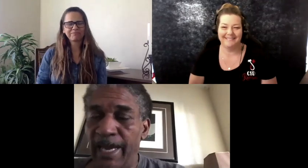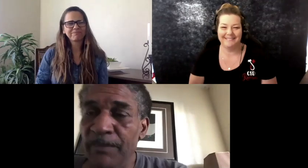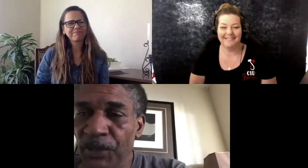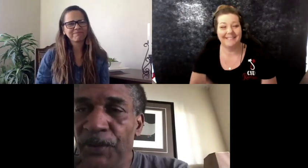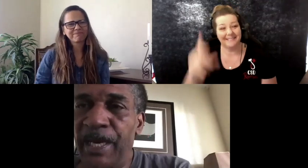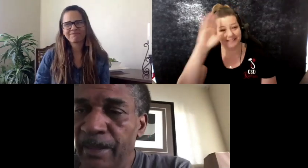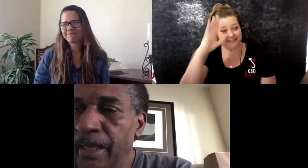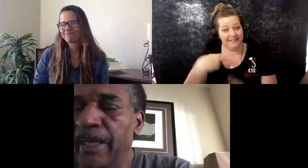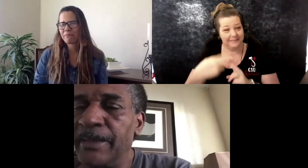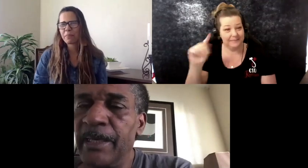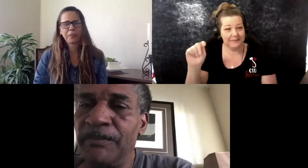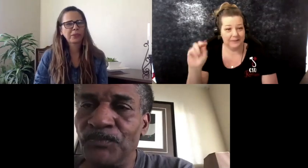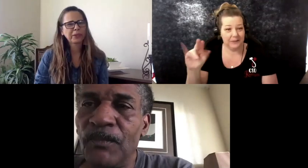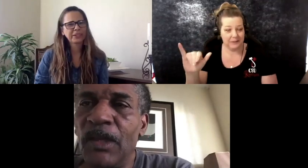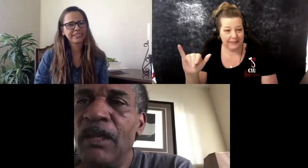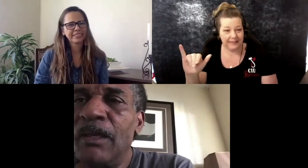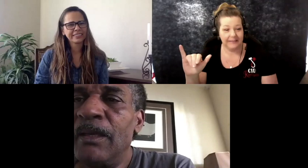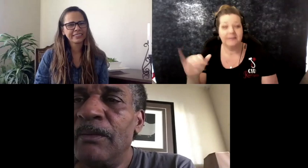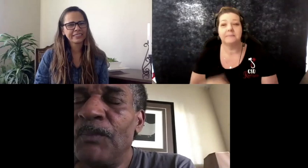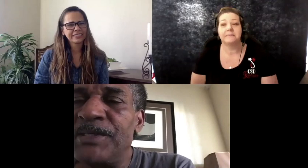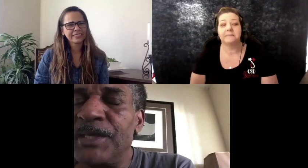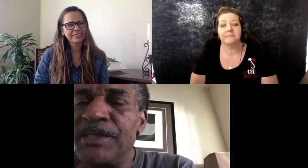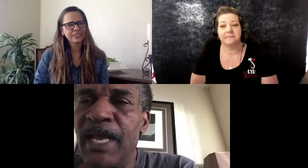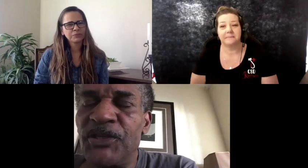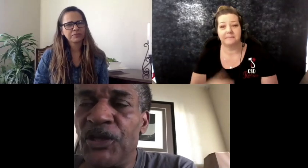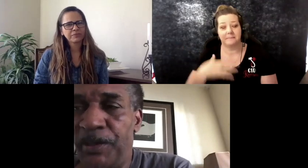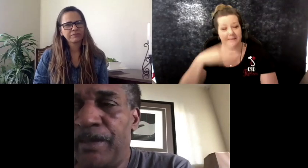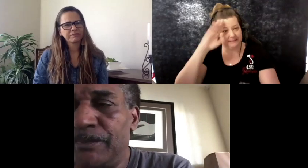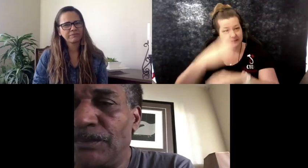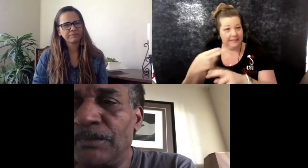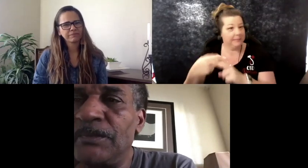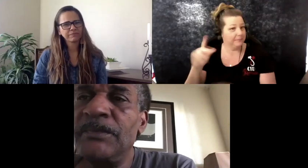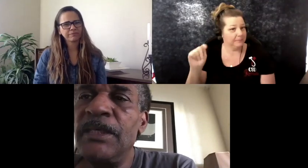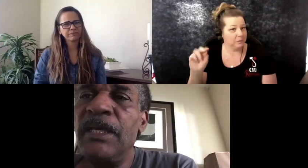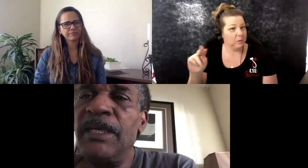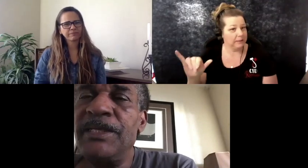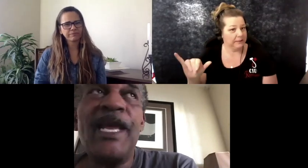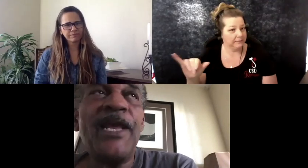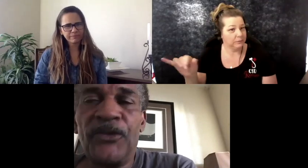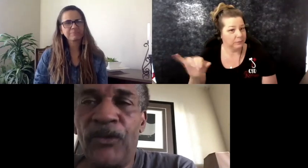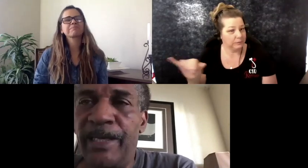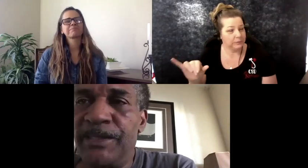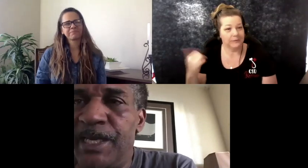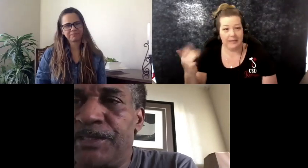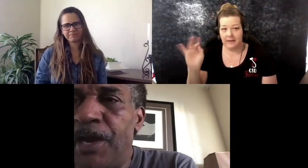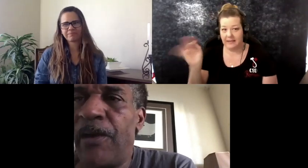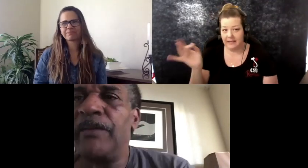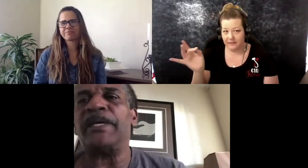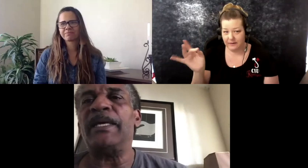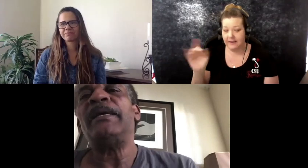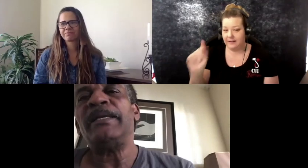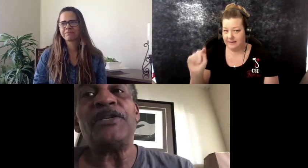Hi, I'm Tony, and my son's name is Tony. He's in the 8th grade at